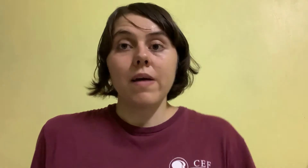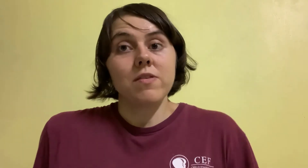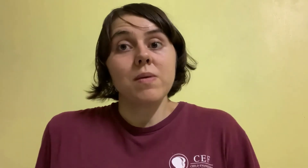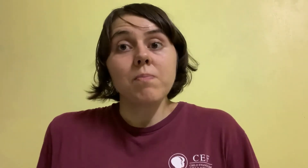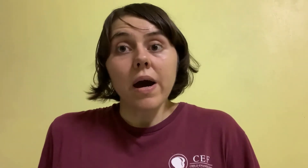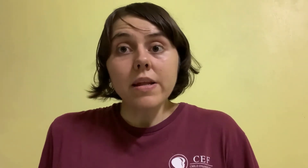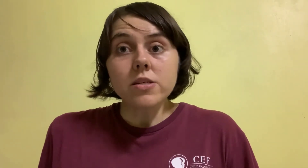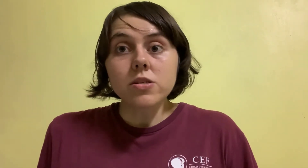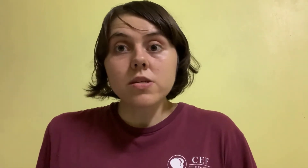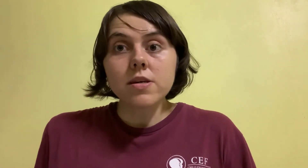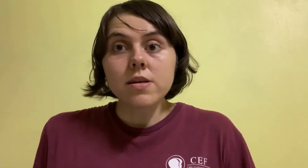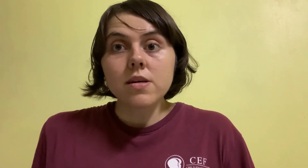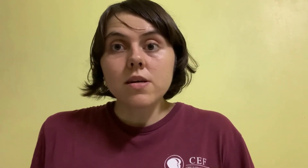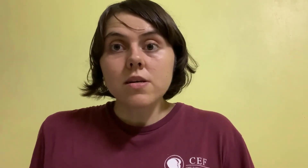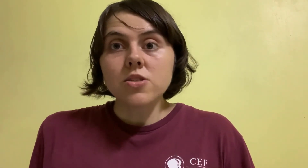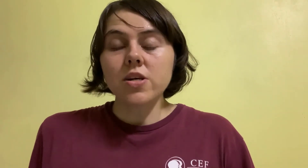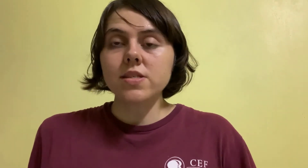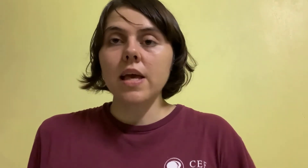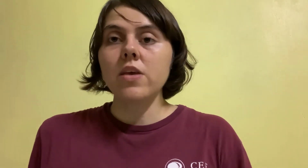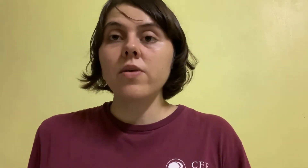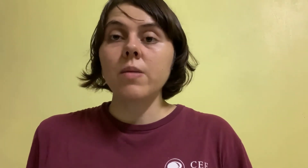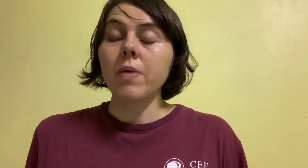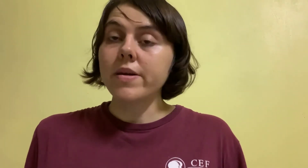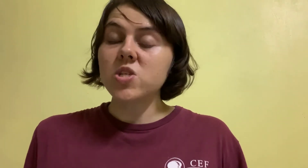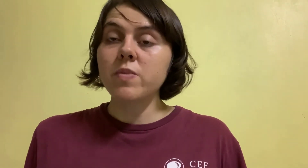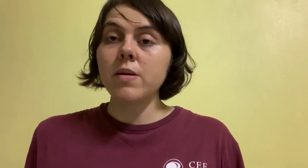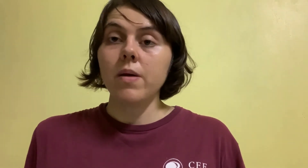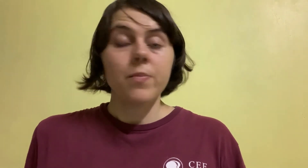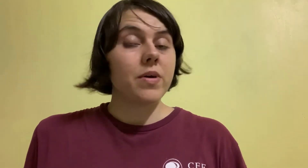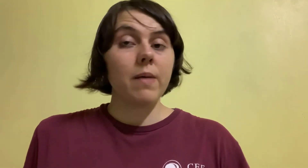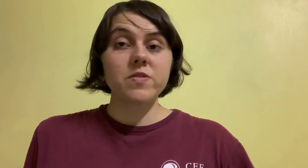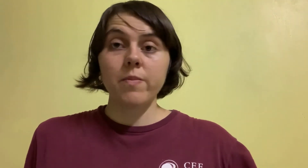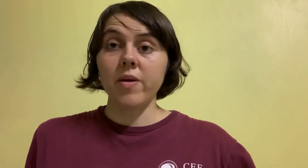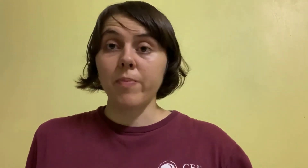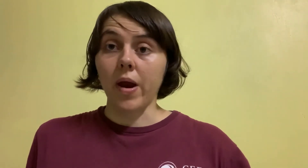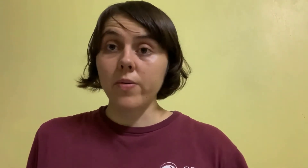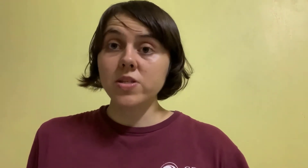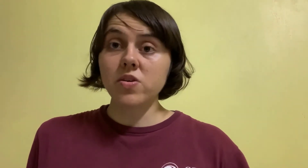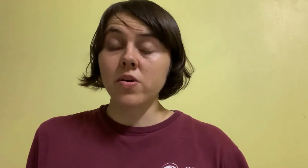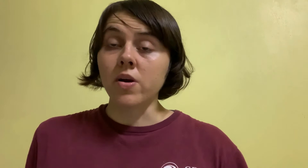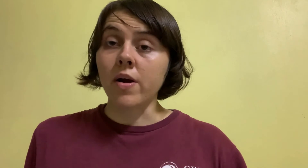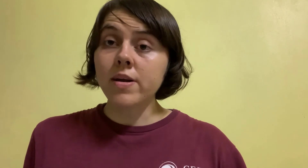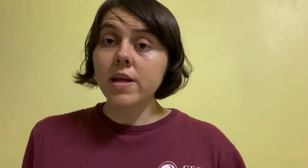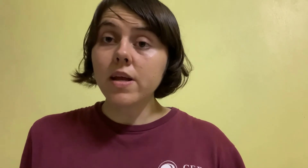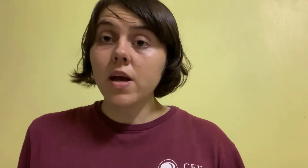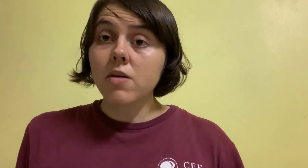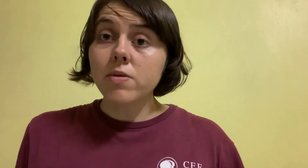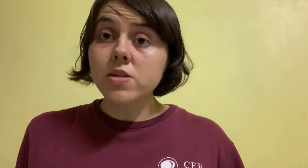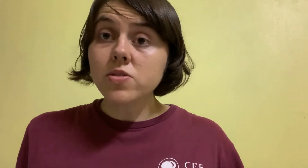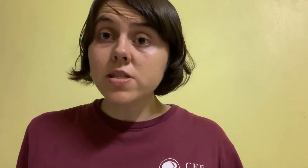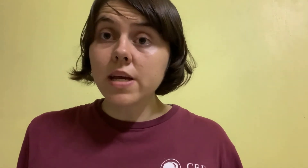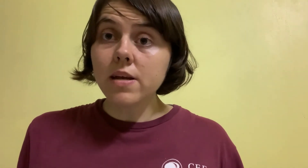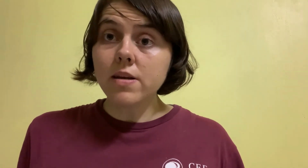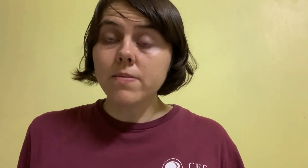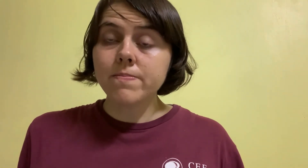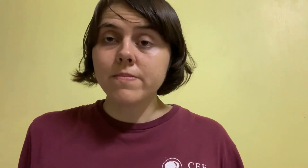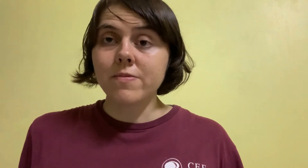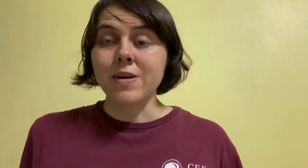to be punished. Just like you get a punishment, perhaps from your parents or your guardian, when you sin. Well,